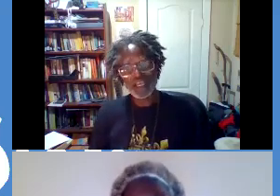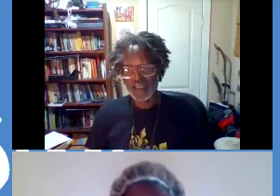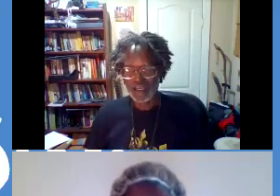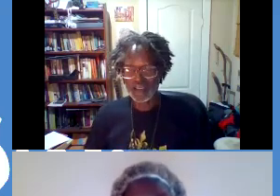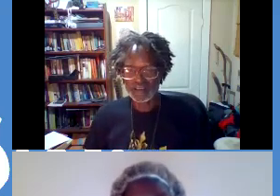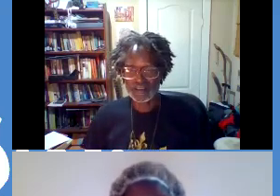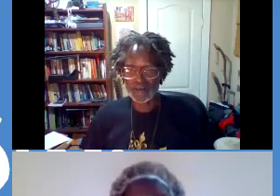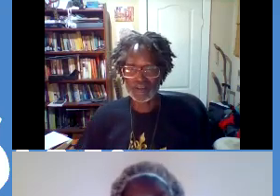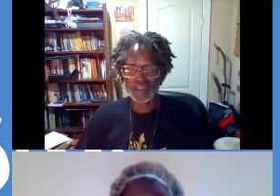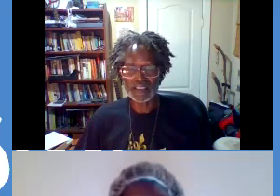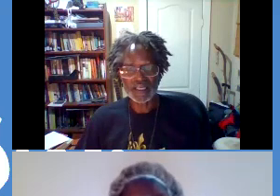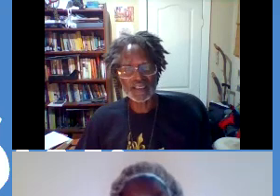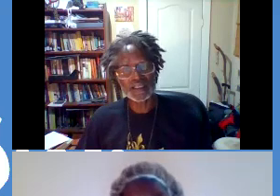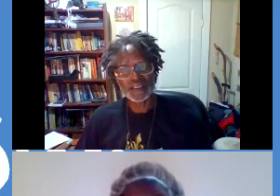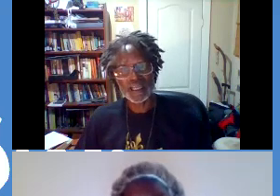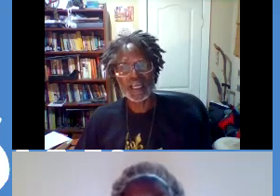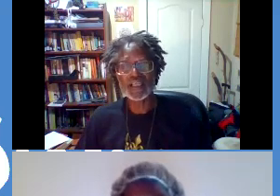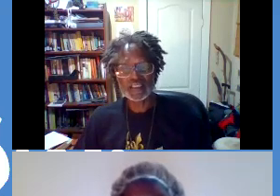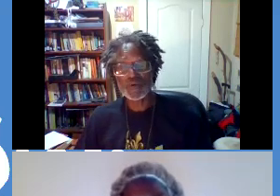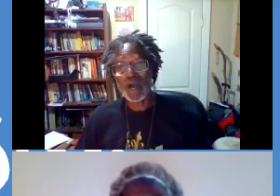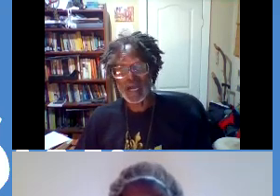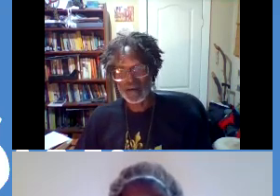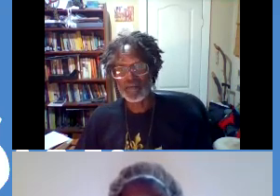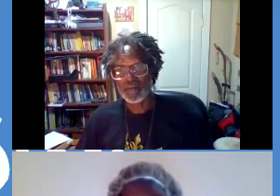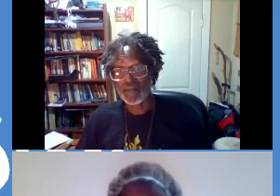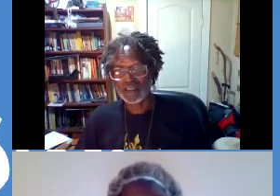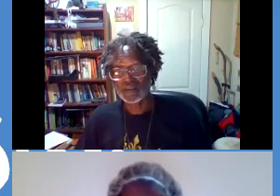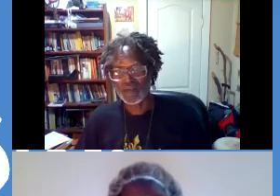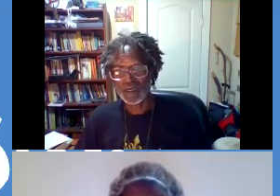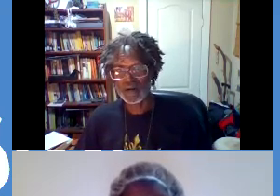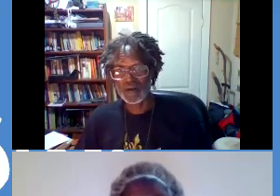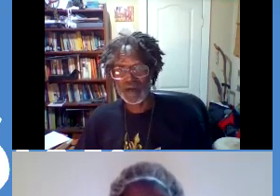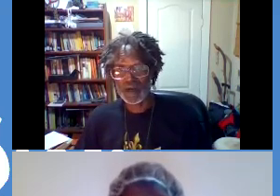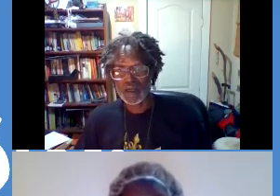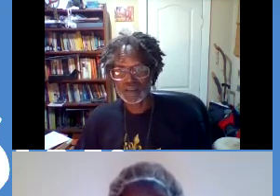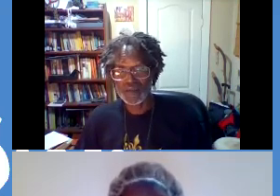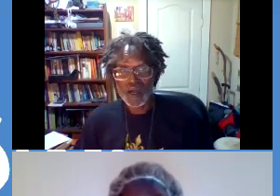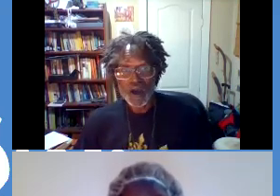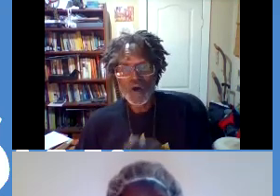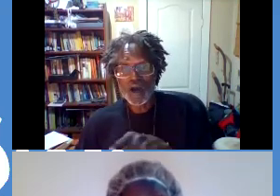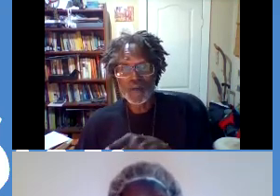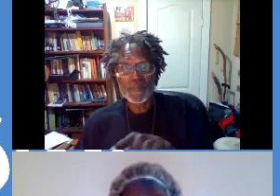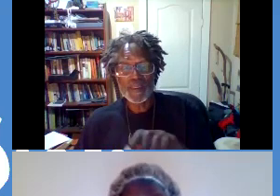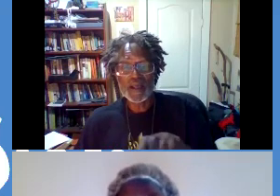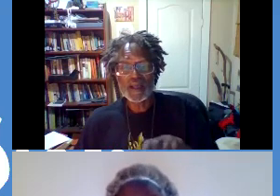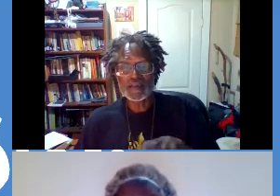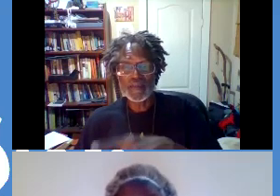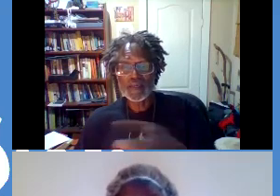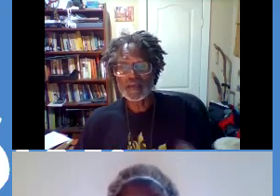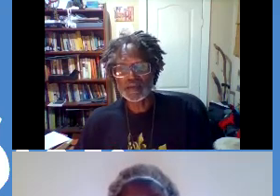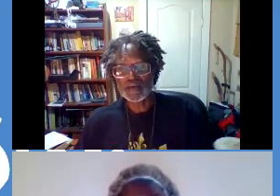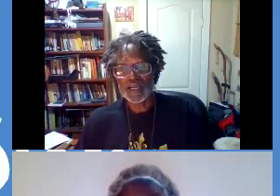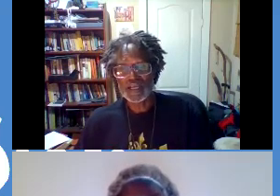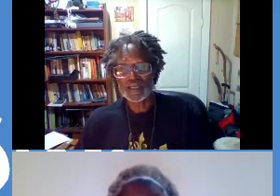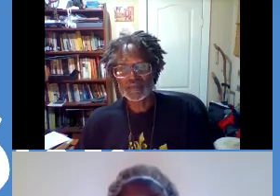like that. Hmm. And so that's kind of that's a wow. That's a wow. Yeah. Oh, let